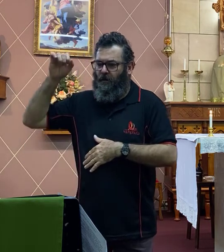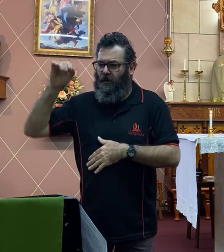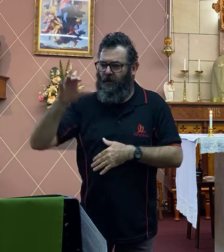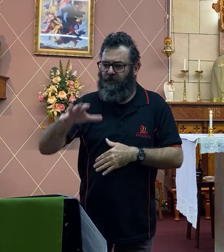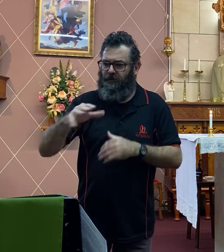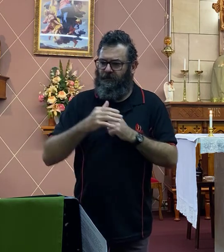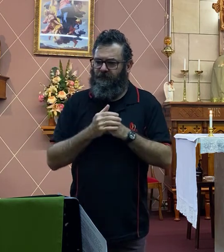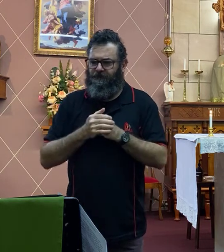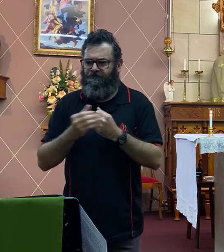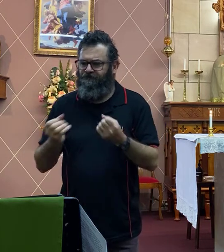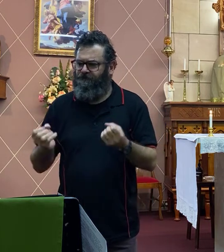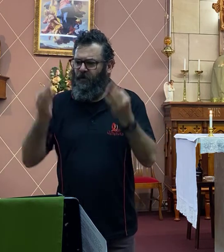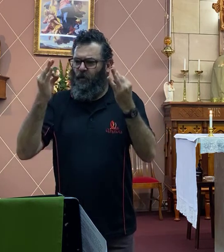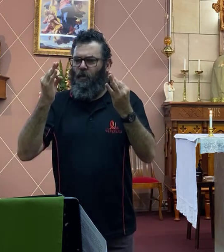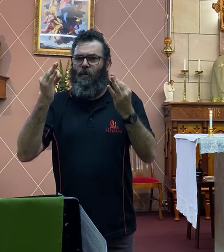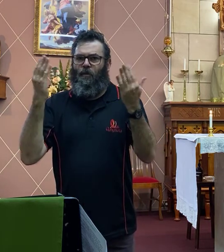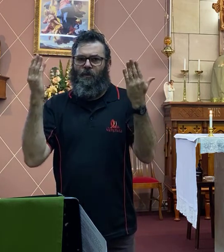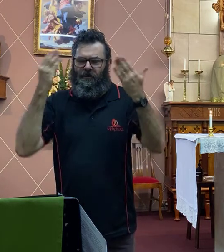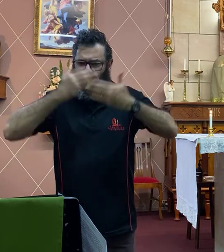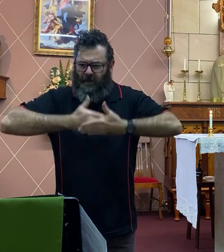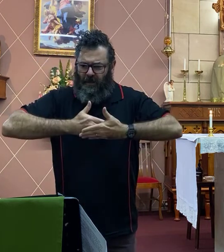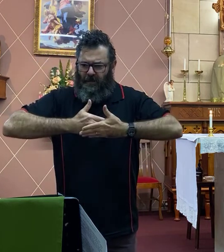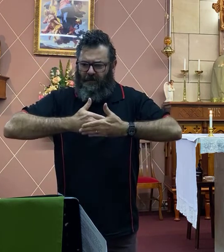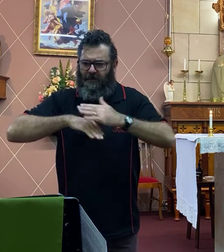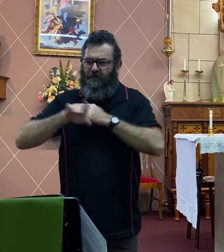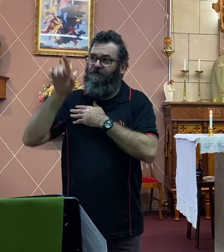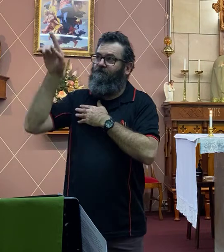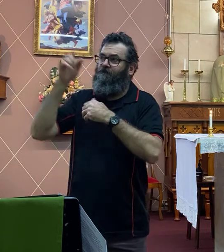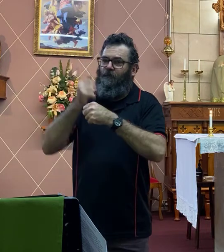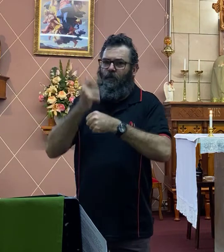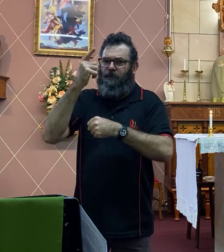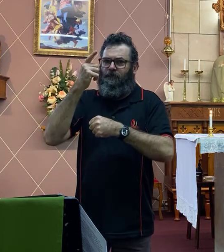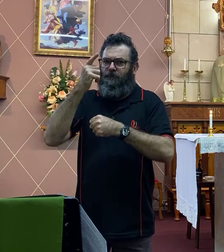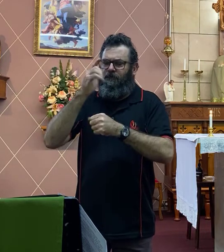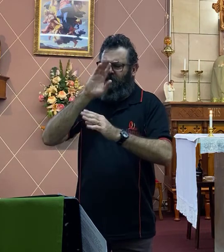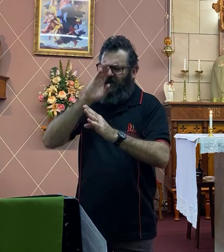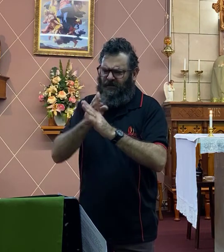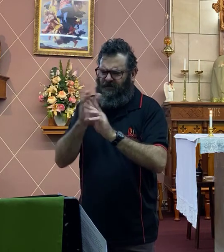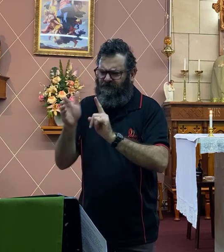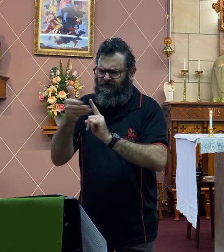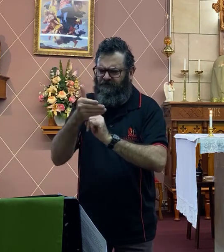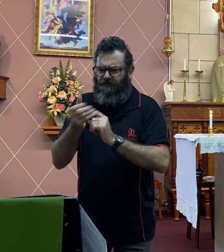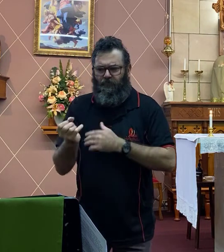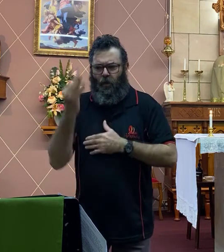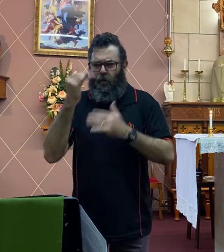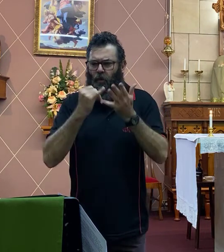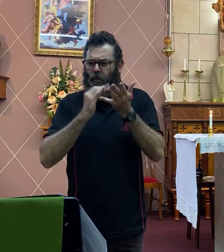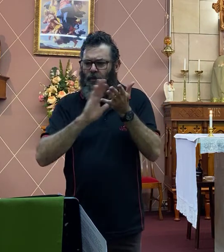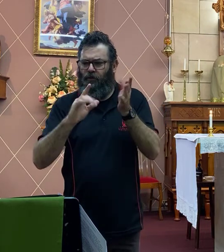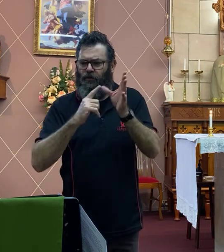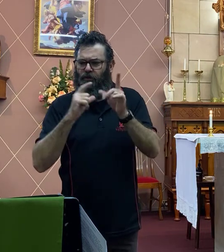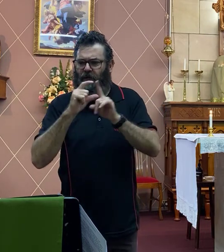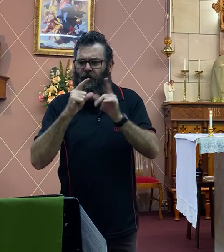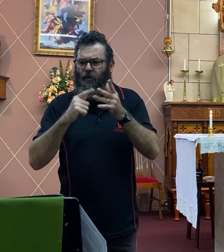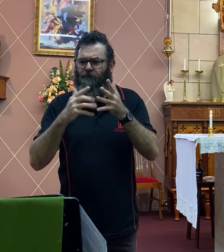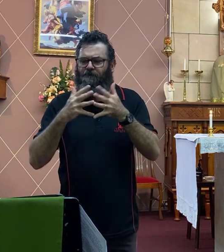creator of all light. There is no darkness in God. There is no shadow.